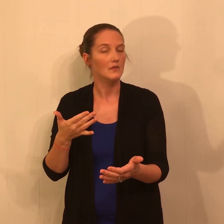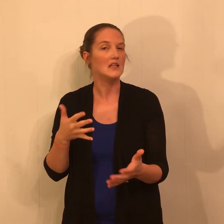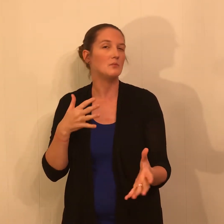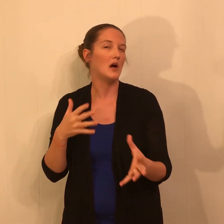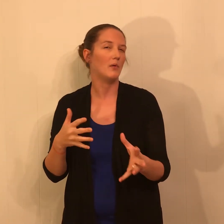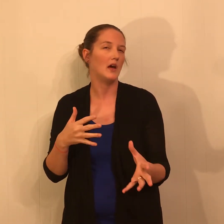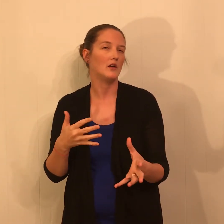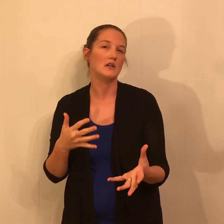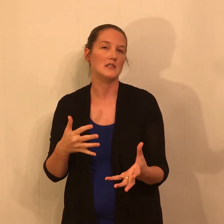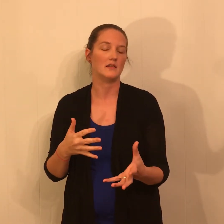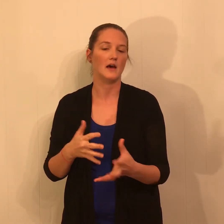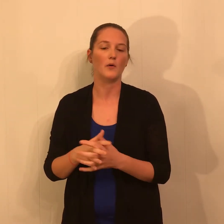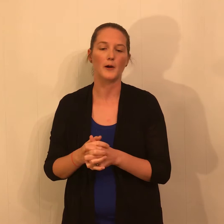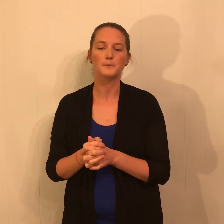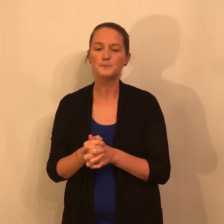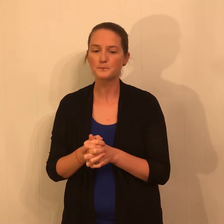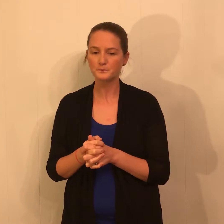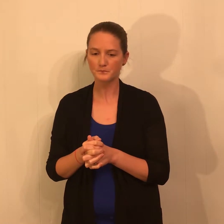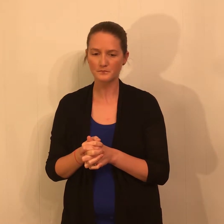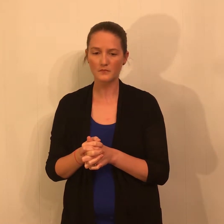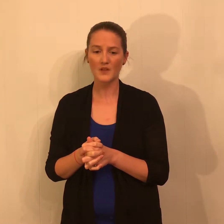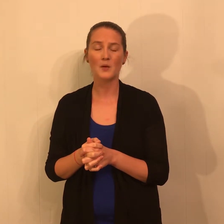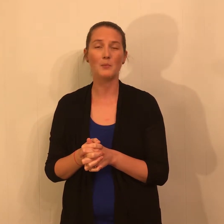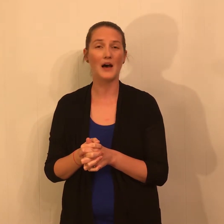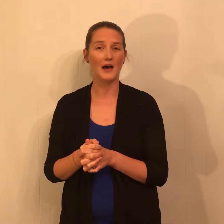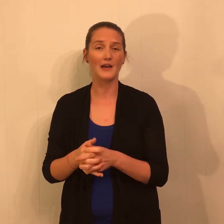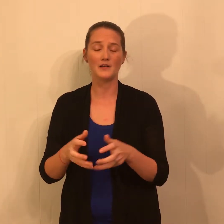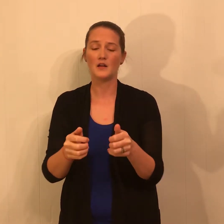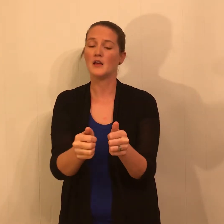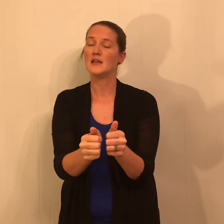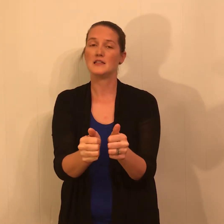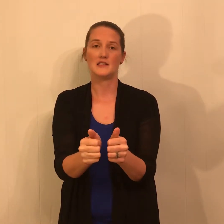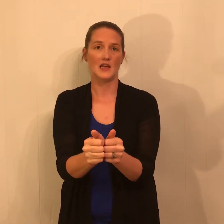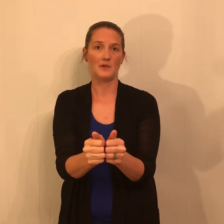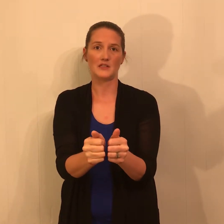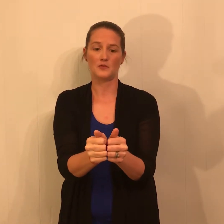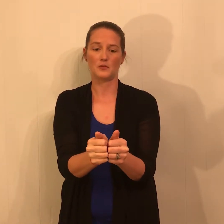that's probably how you're going to set that one up. Behind, same exact rules.